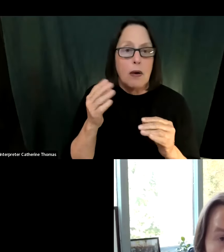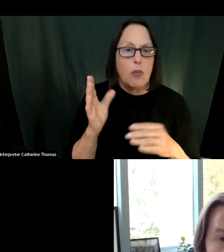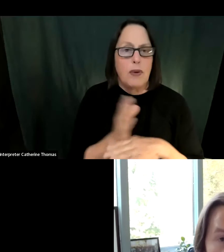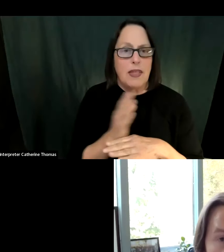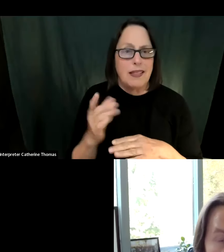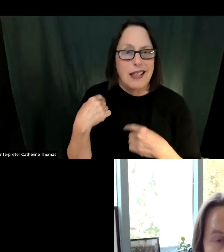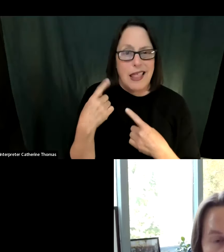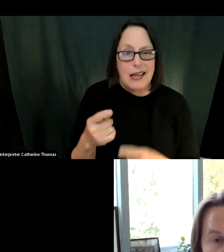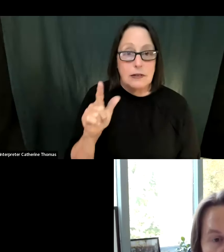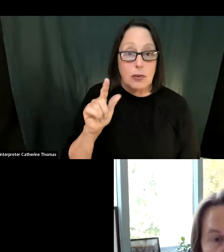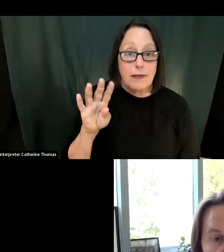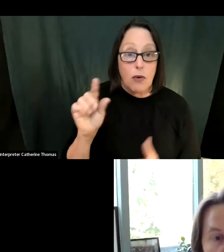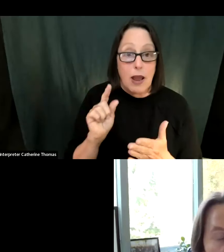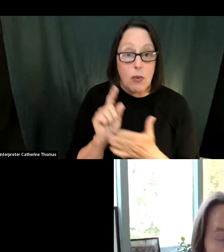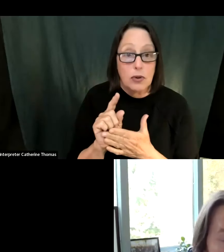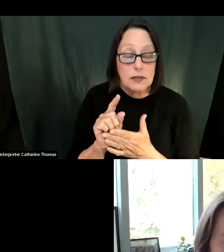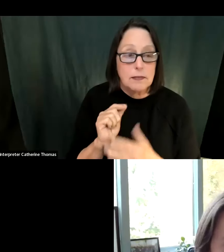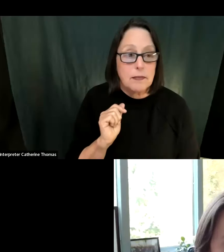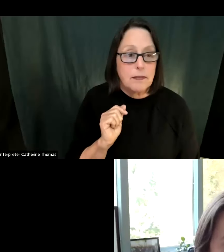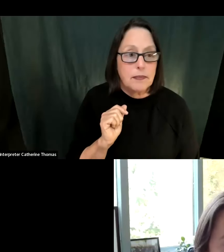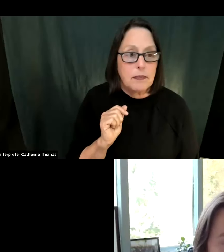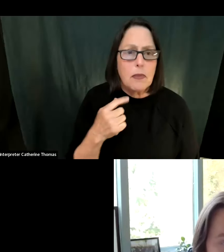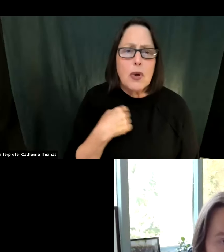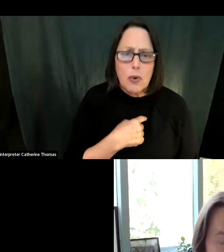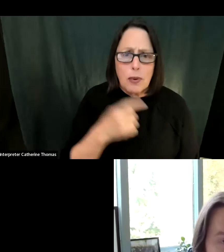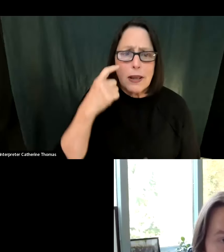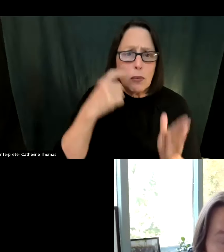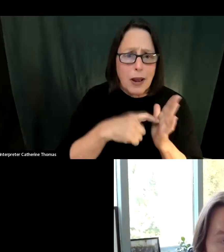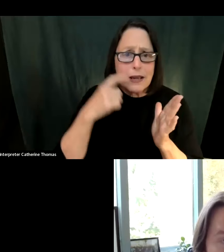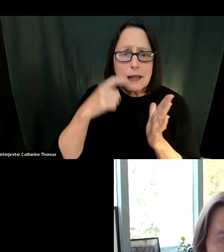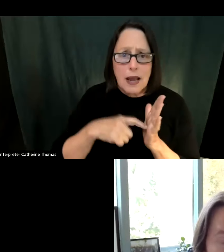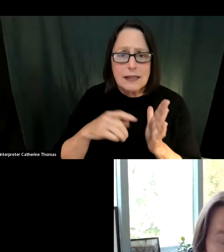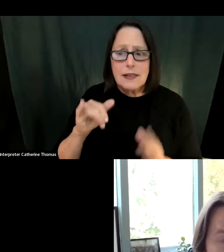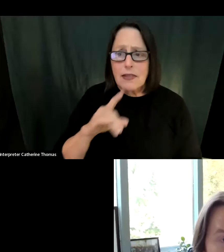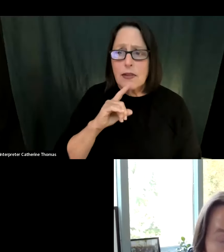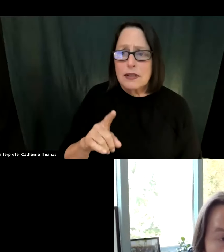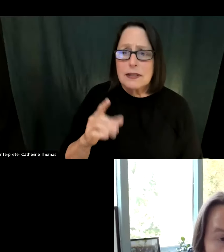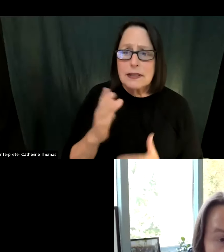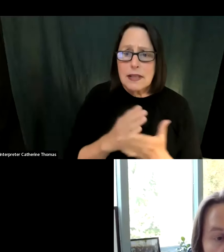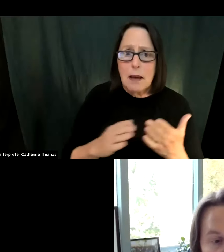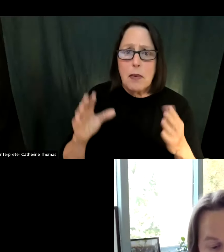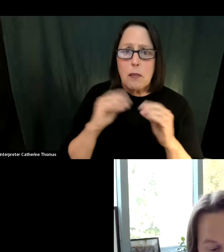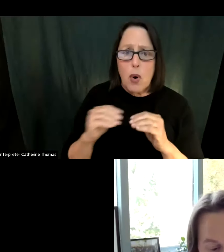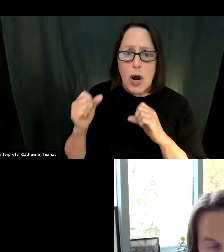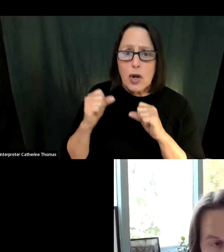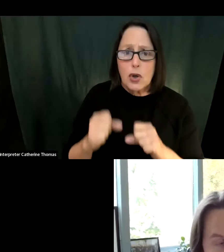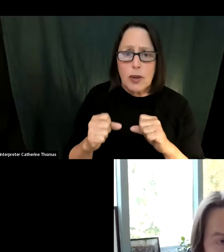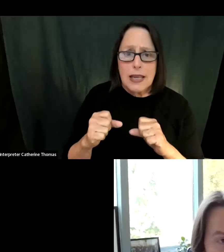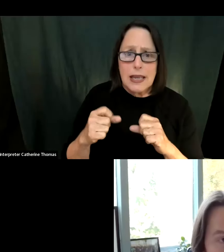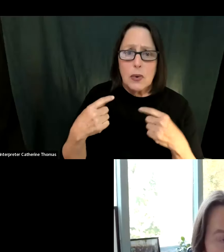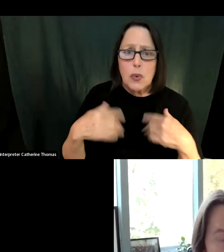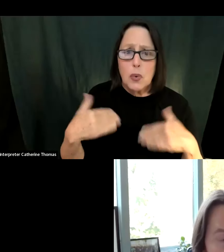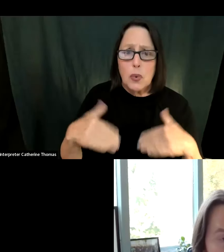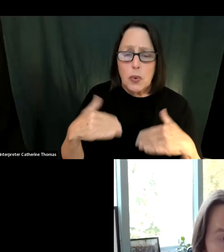So, and we recognize that there's generally that higher acuity. I can say one thing that's a little bit